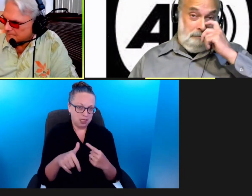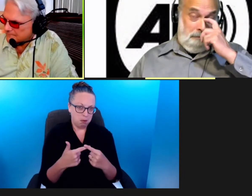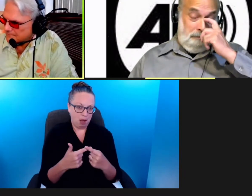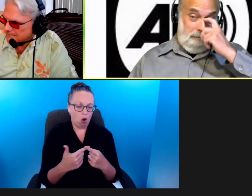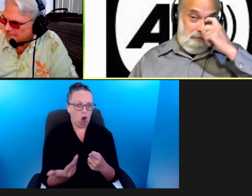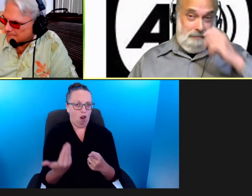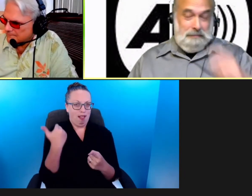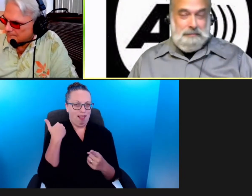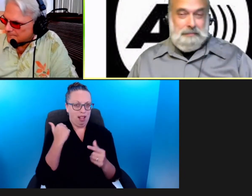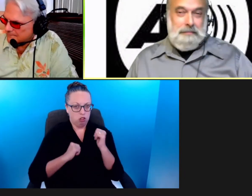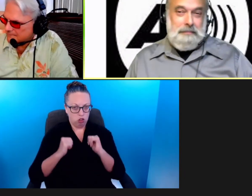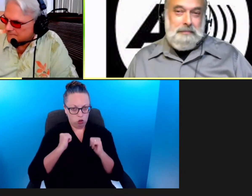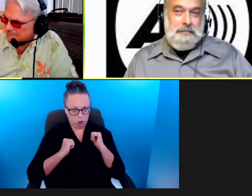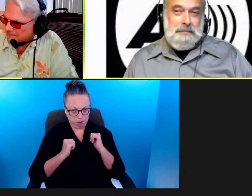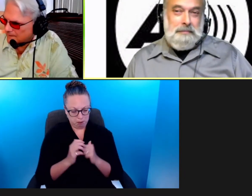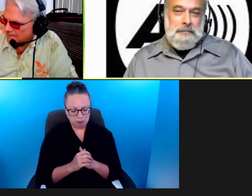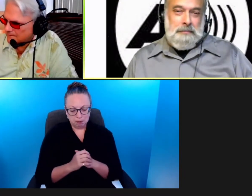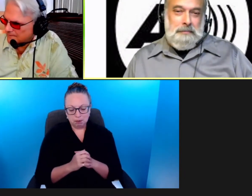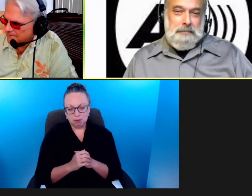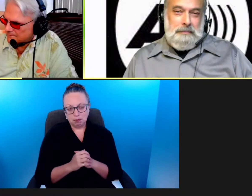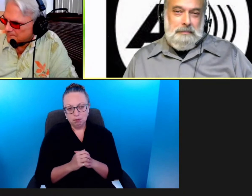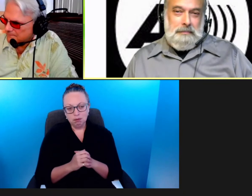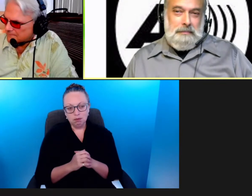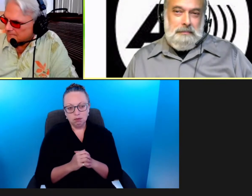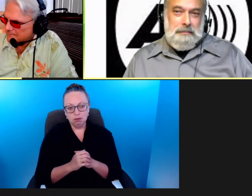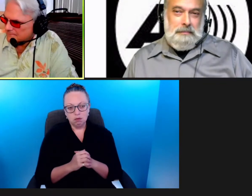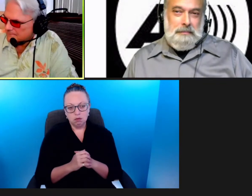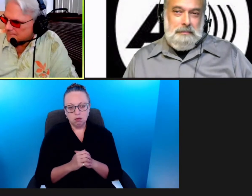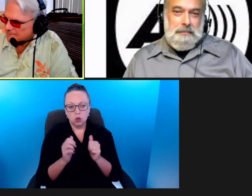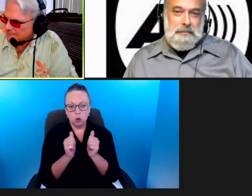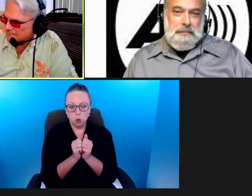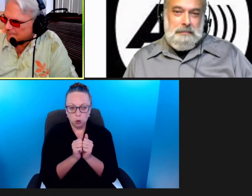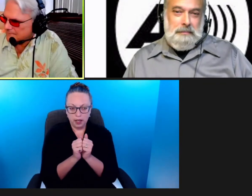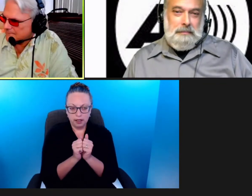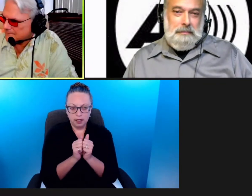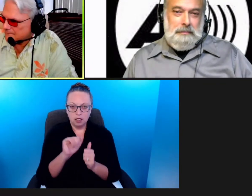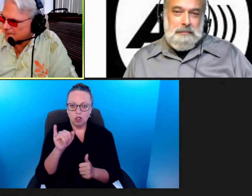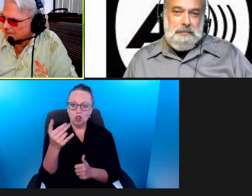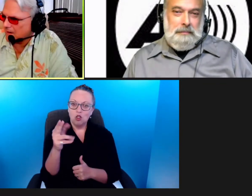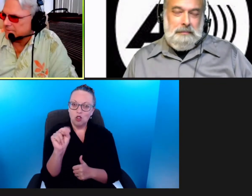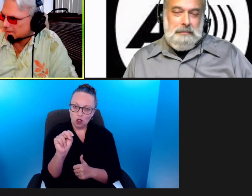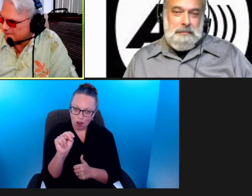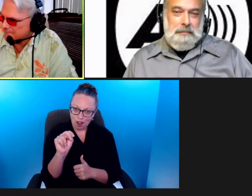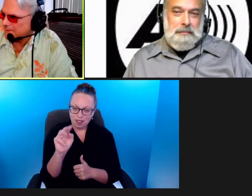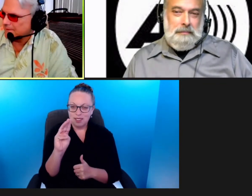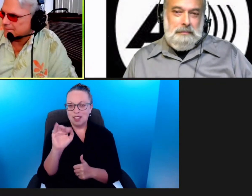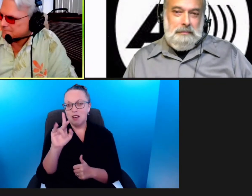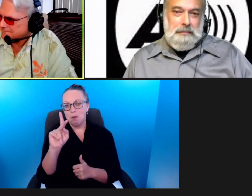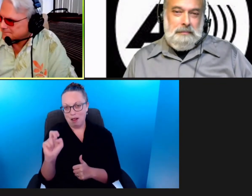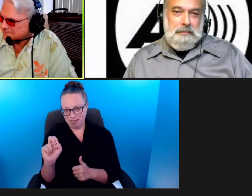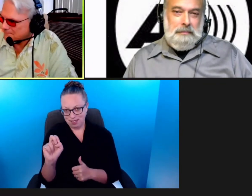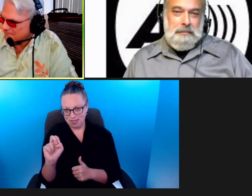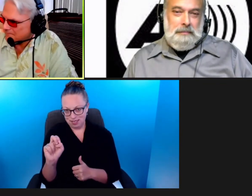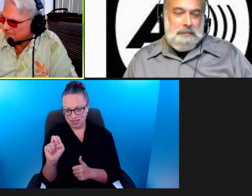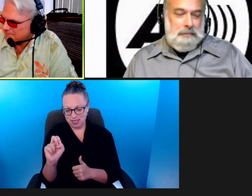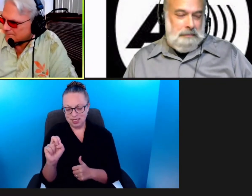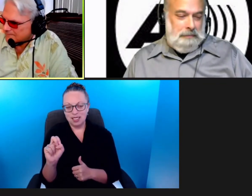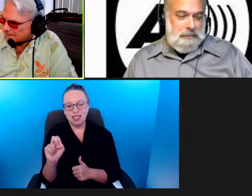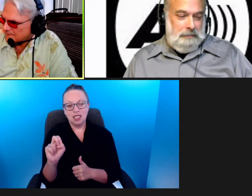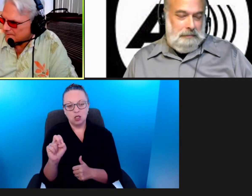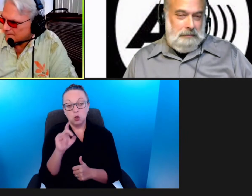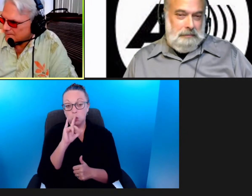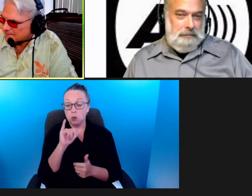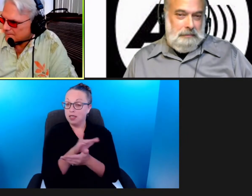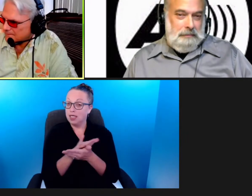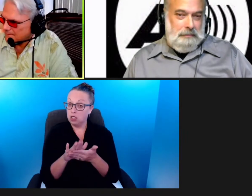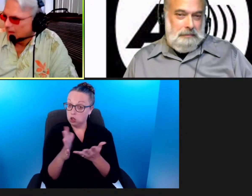show. The John and Mike Gravitt. Yeah. And so, do you want to